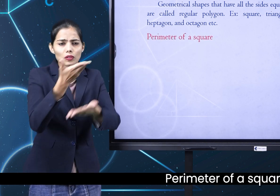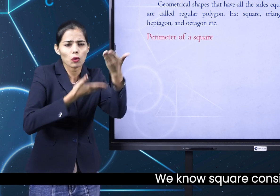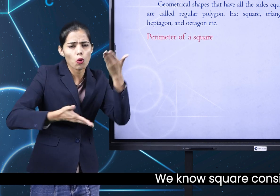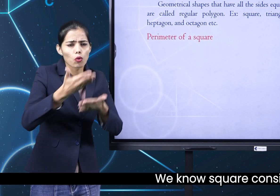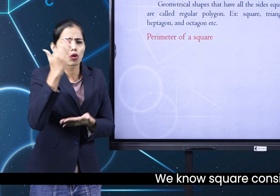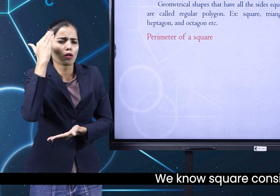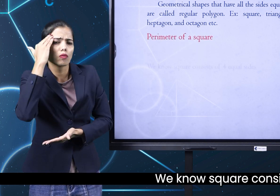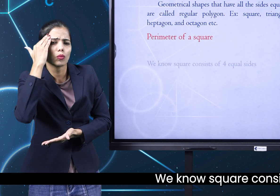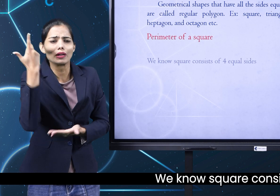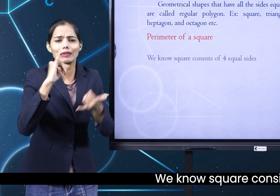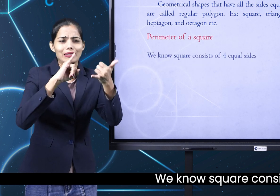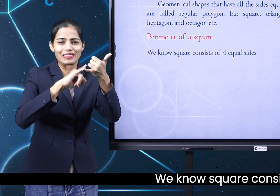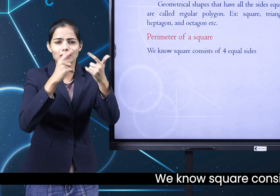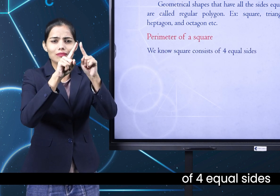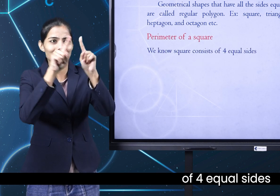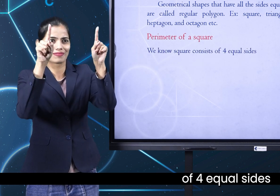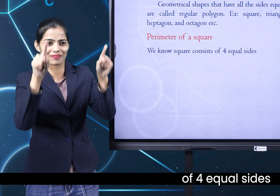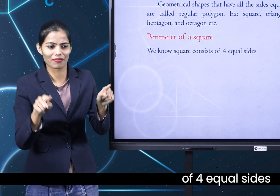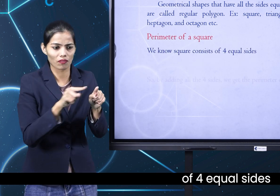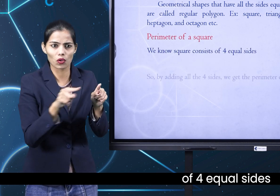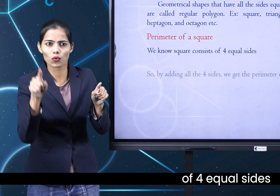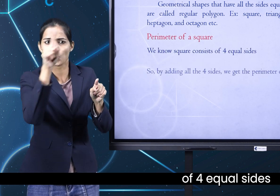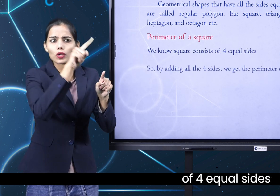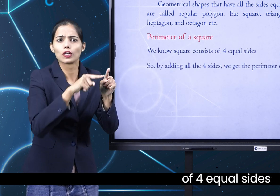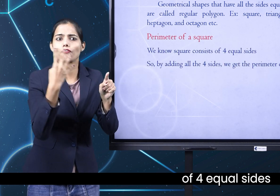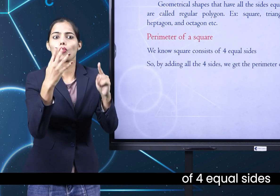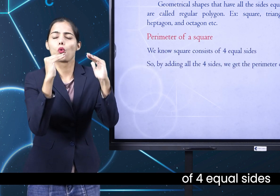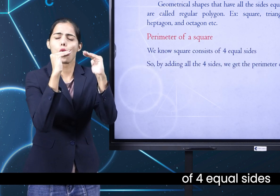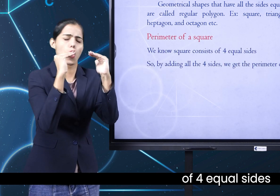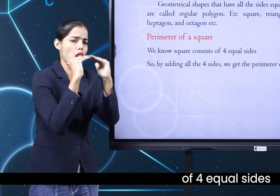We know square consists of 4 equal sides.